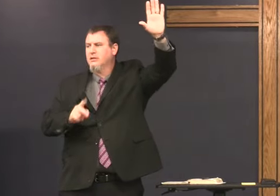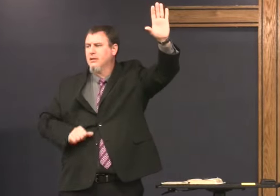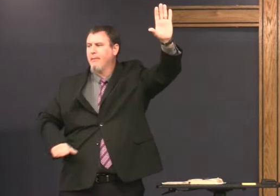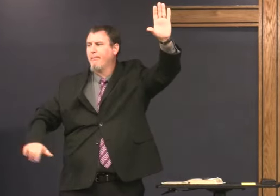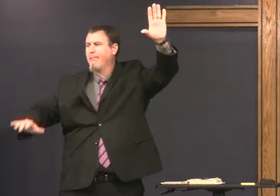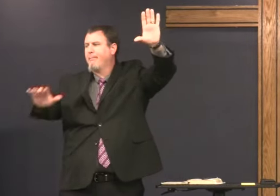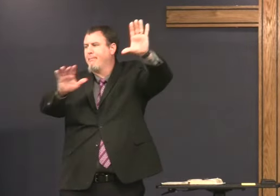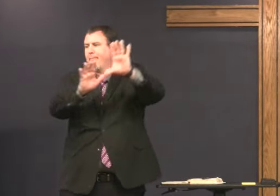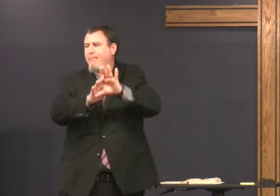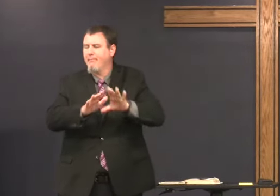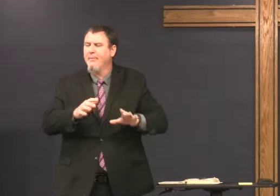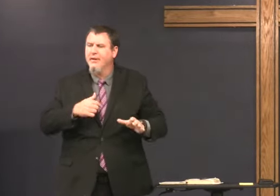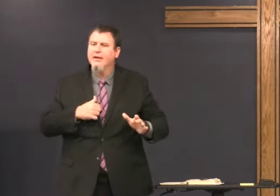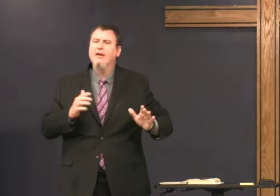give.